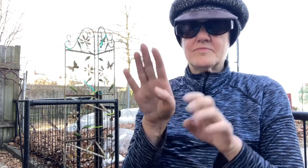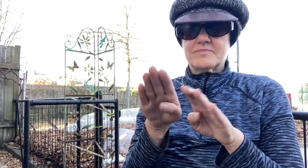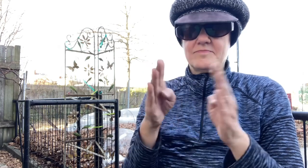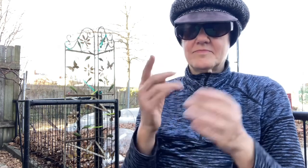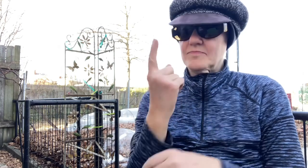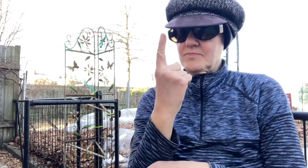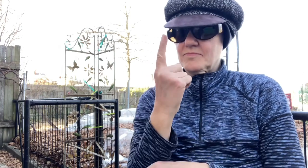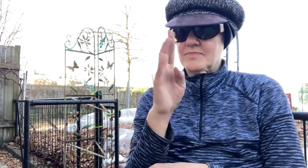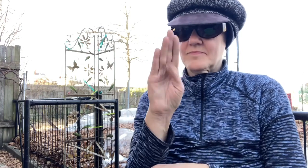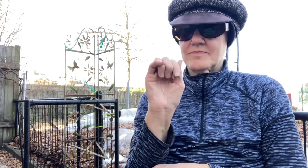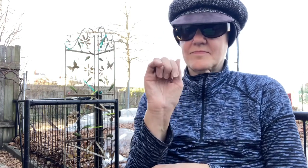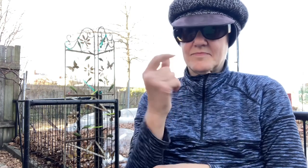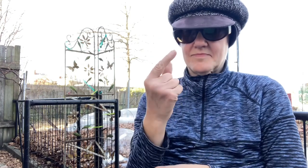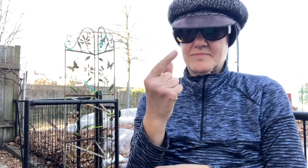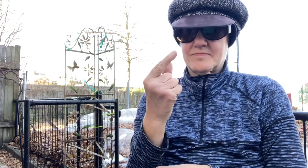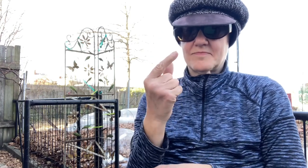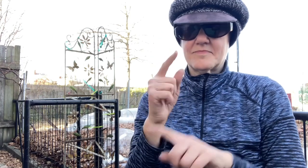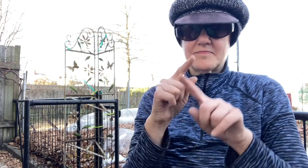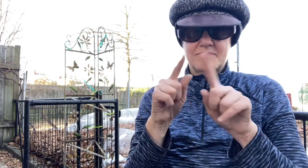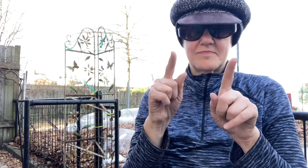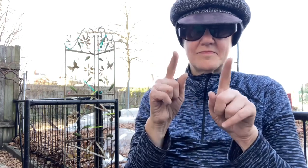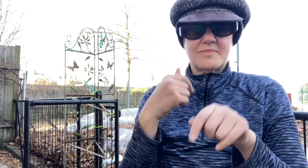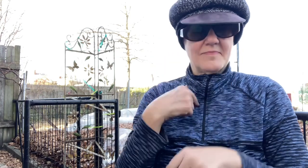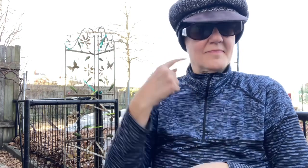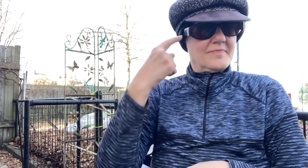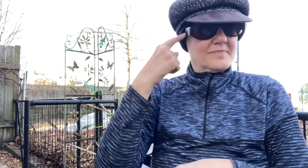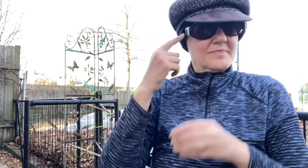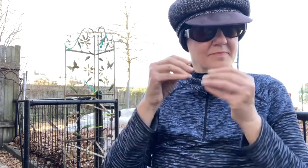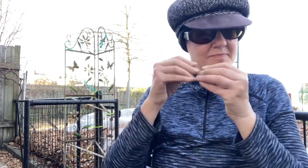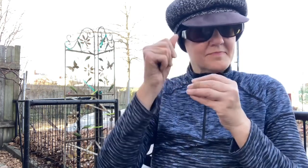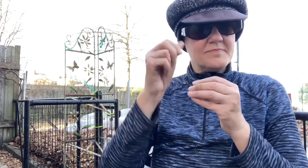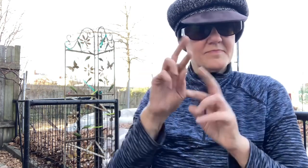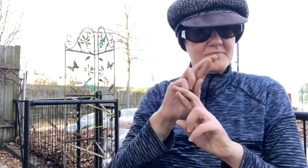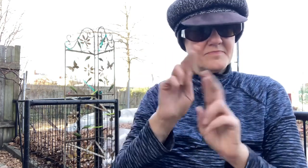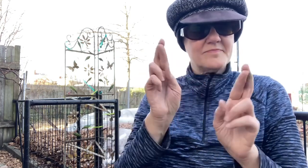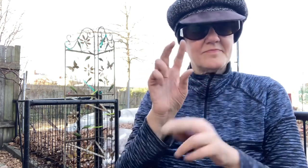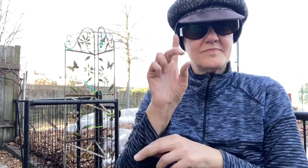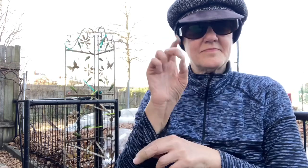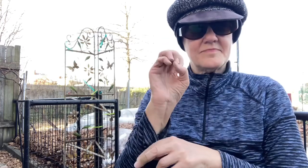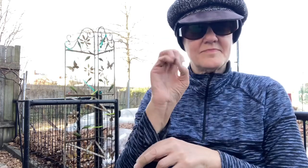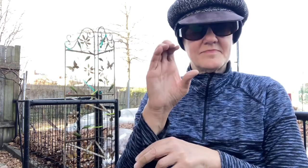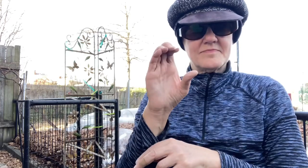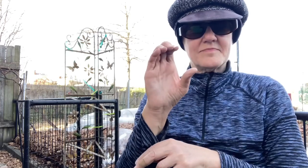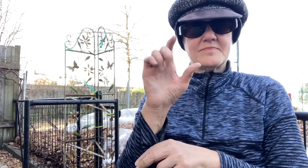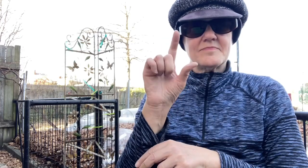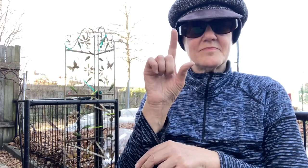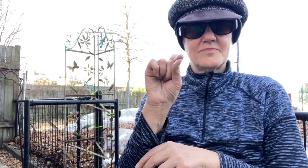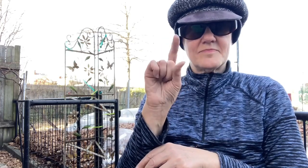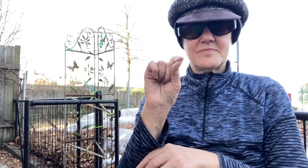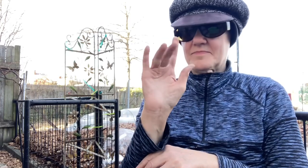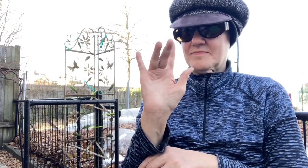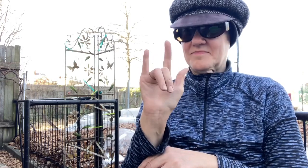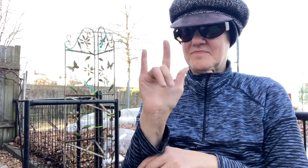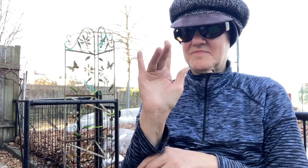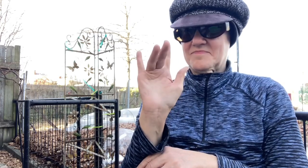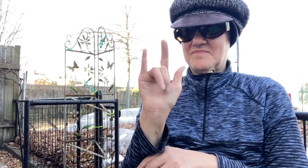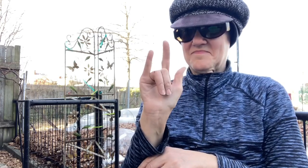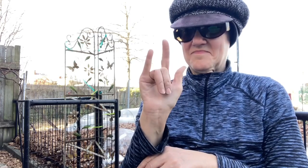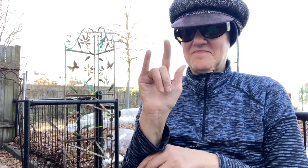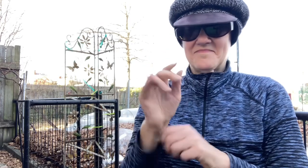2024, we'll open 1 bag. But I suspect most are going to be ready in December of